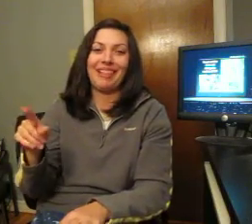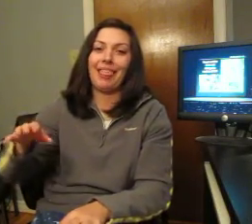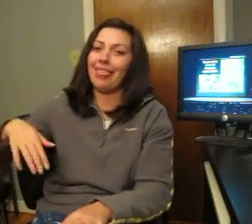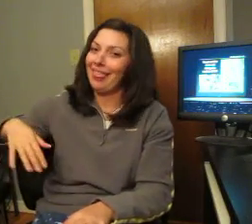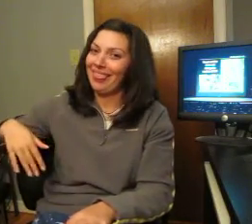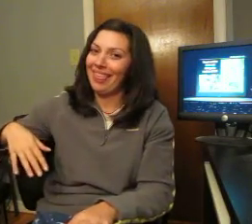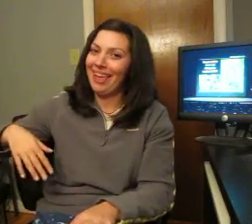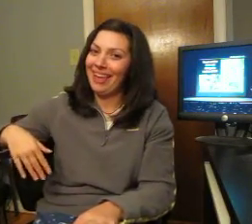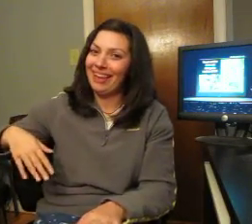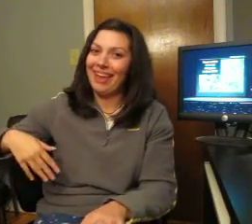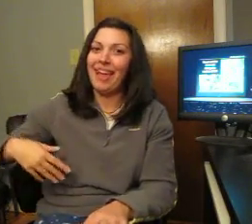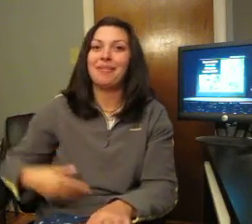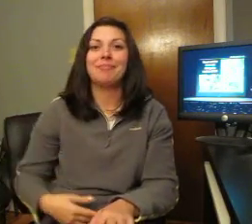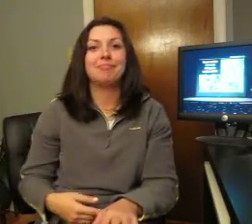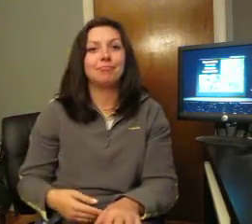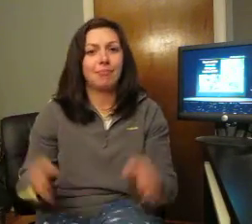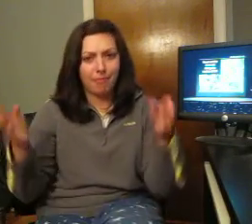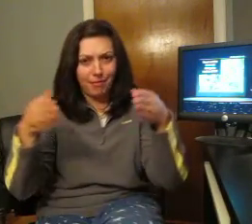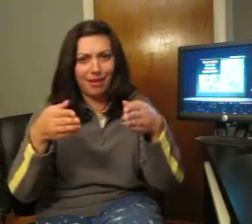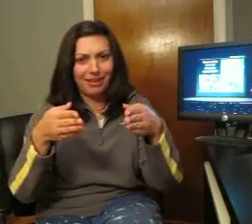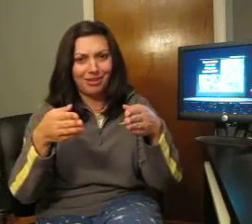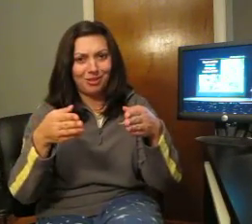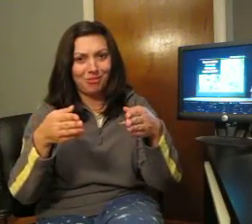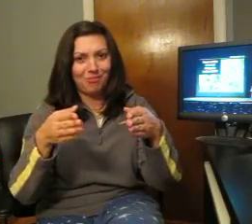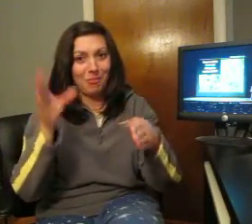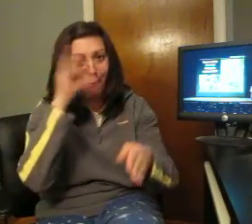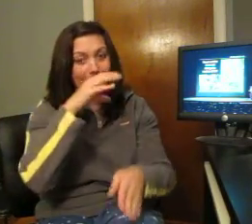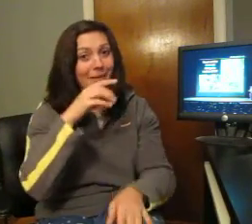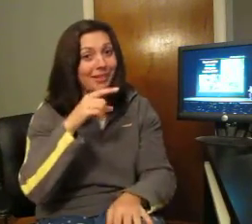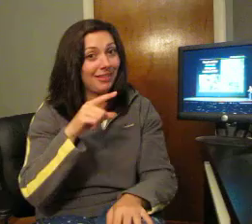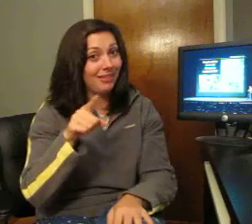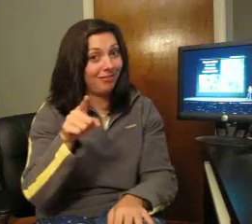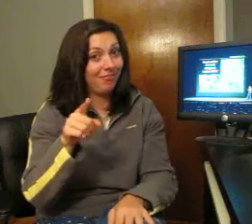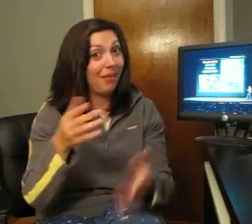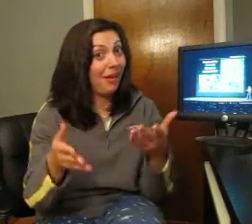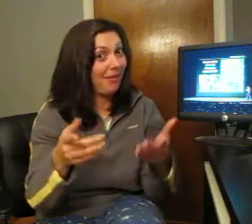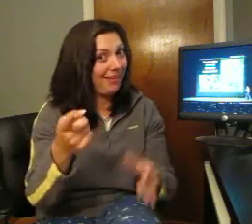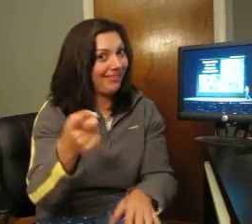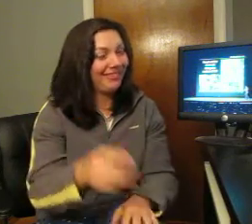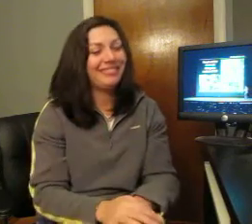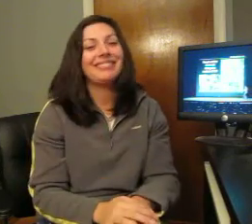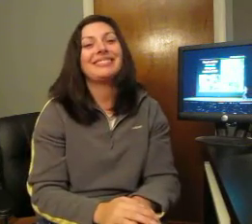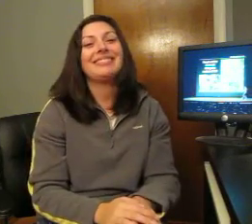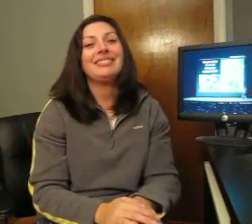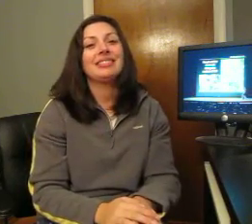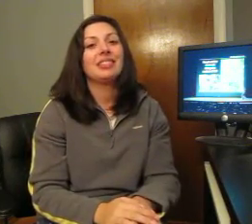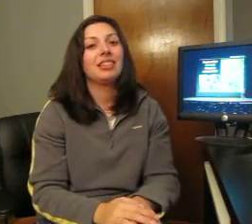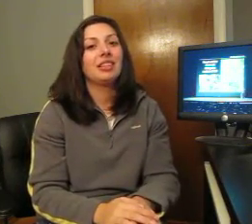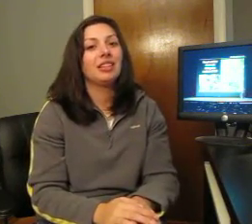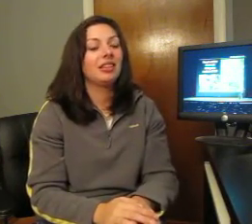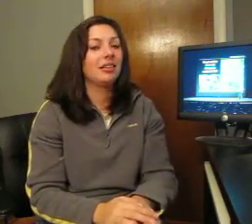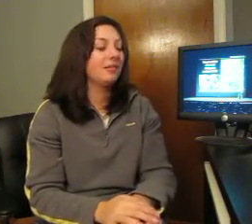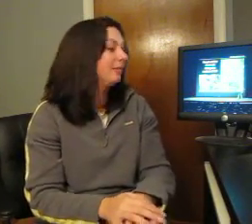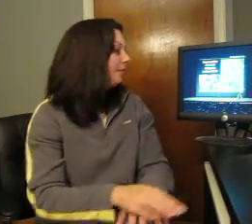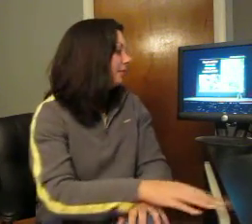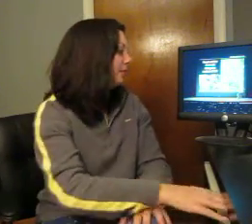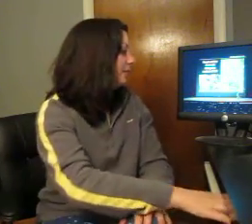this bird has great ability to distinguish subtle visual differences when it's looking at the